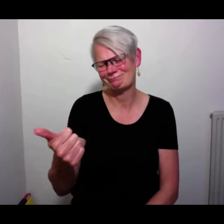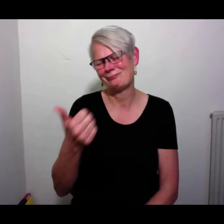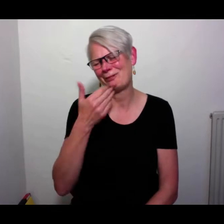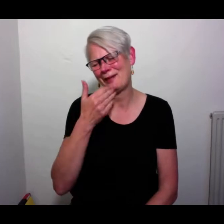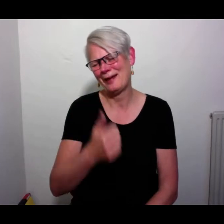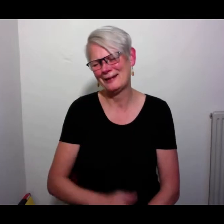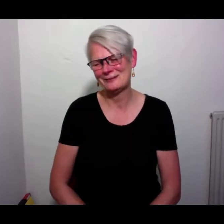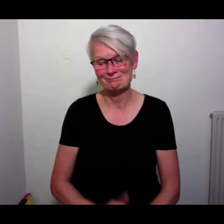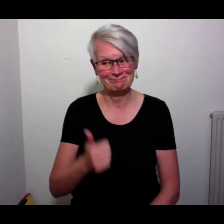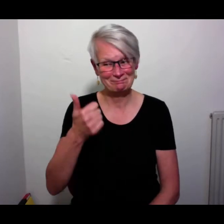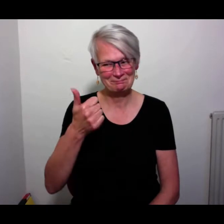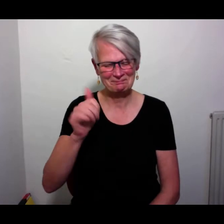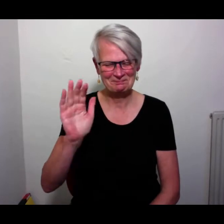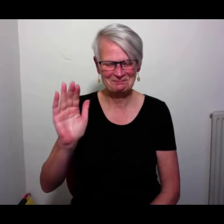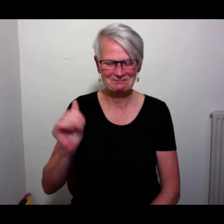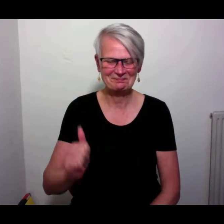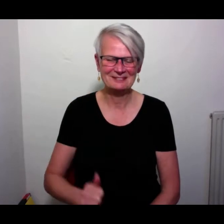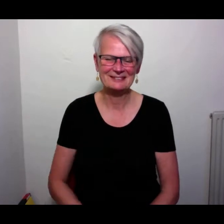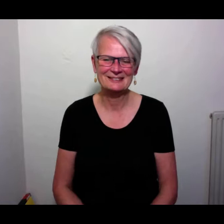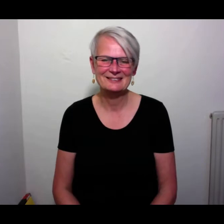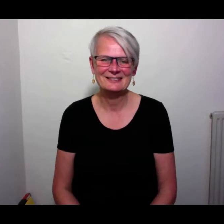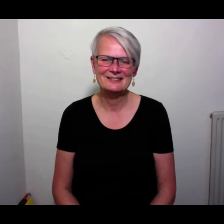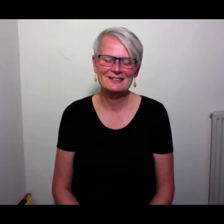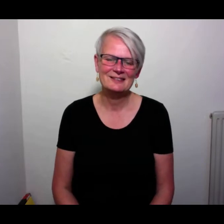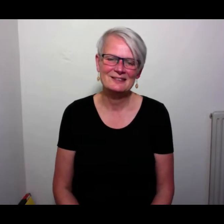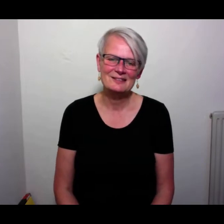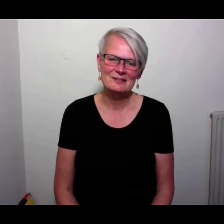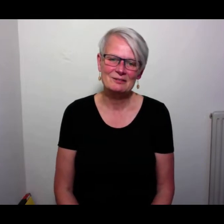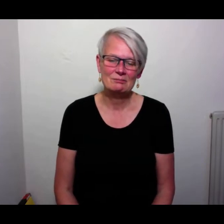Bob. Thanks. Bye for now.